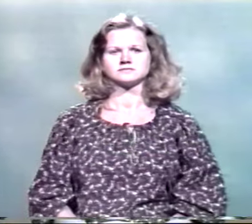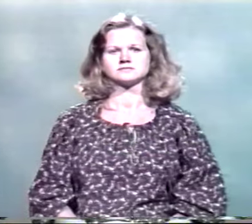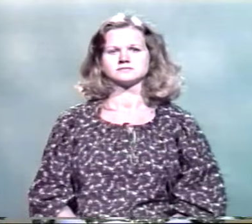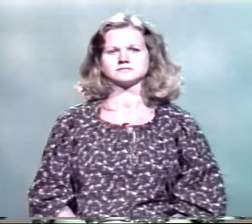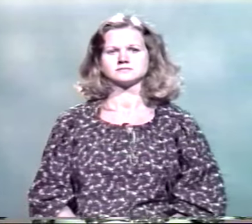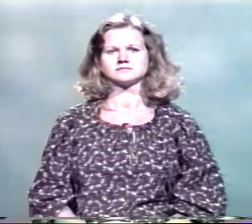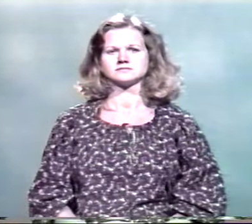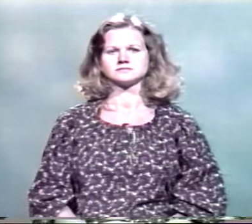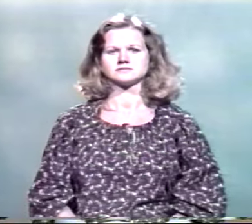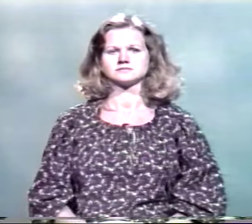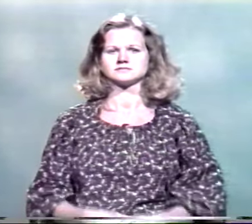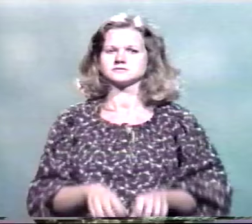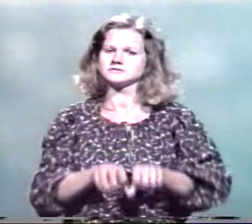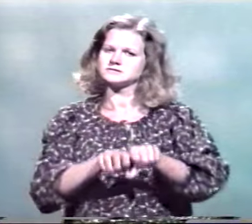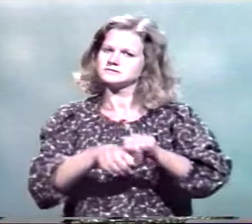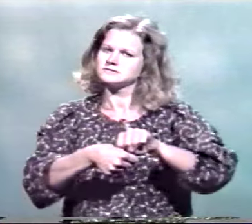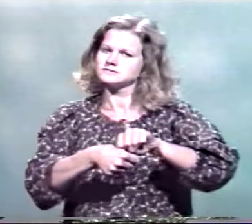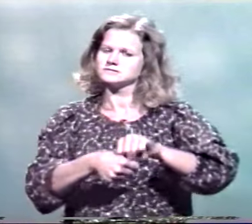To wring someone's neck.